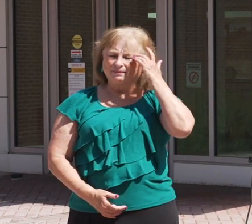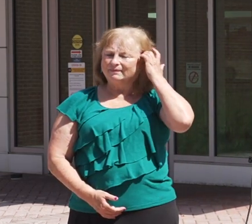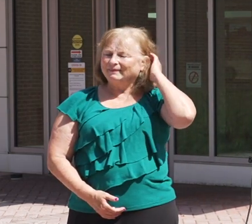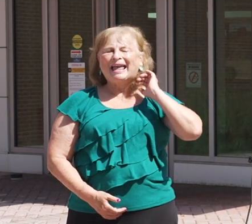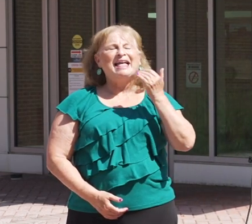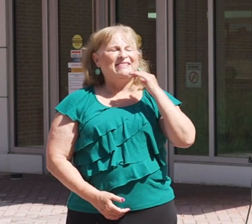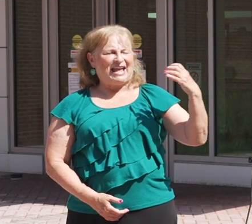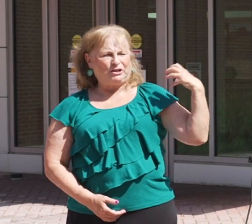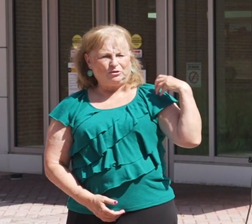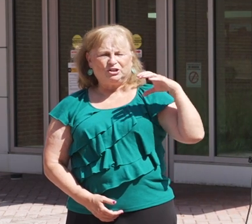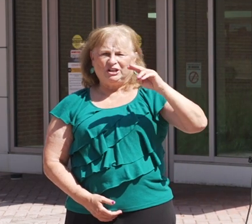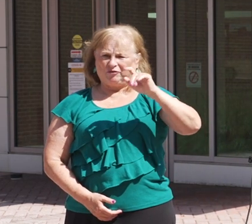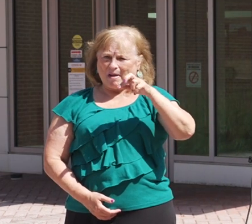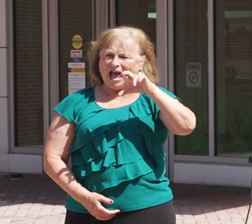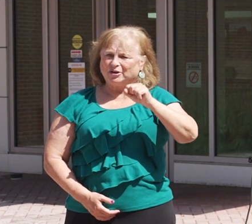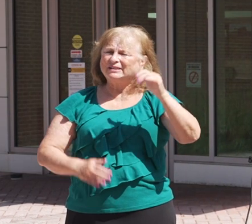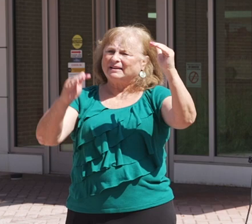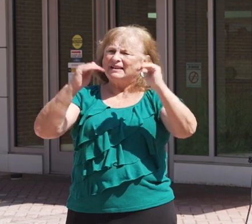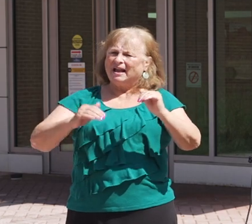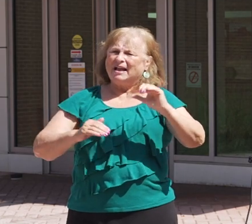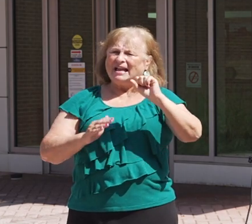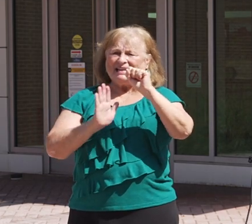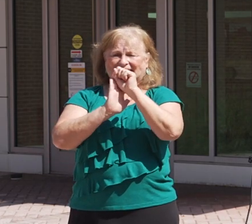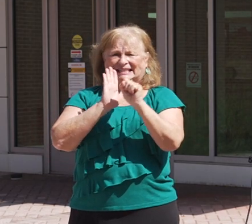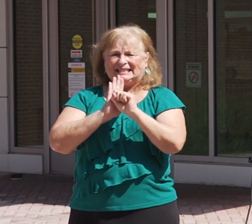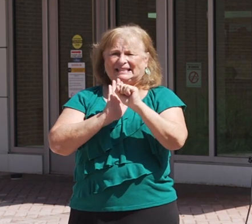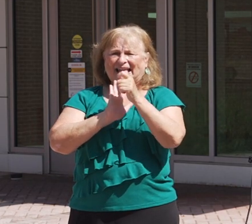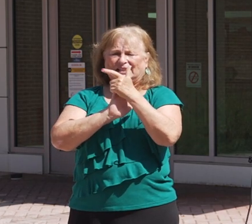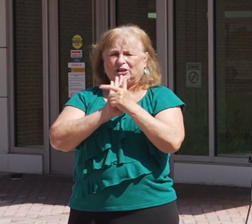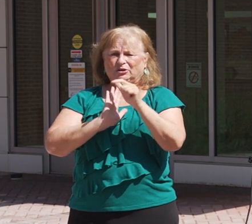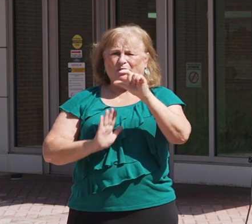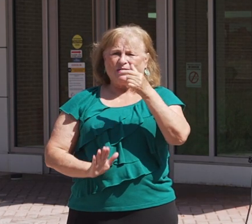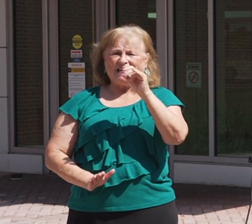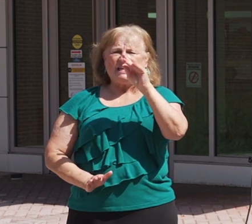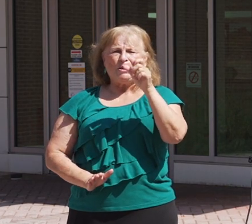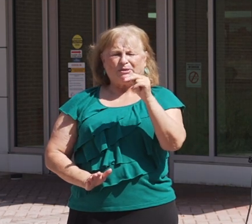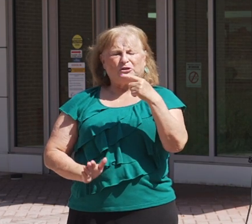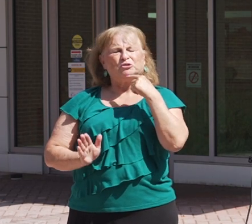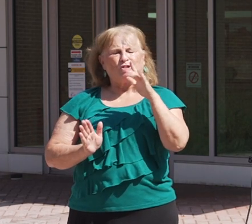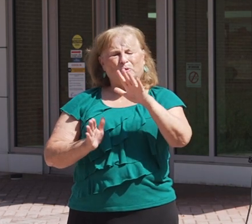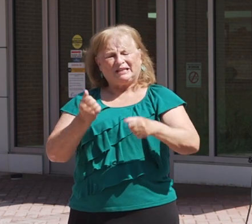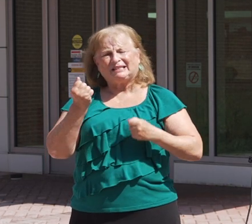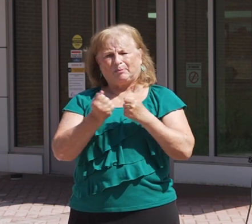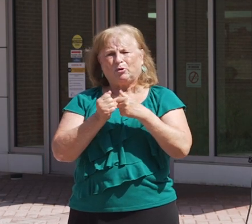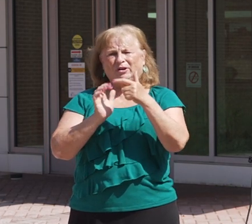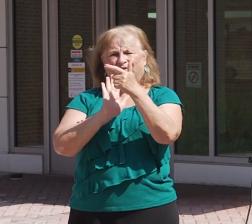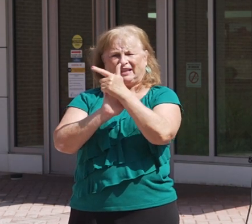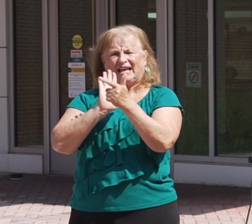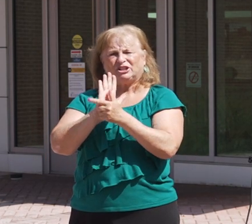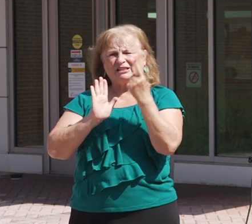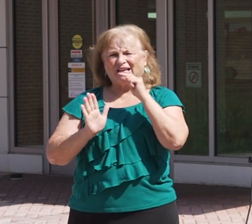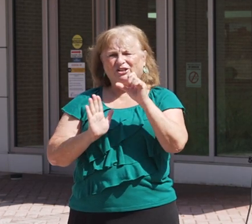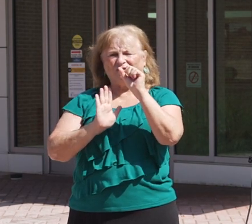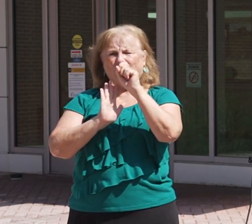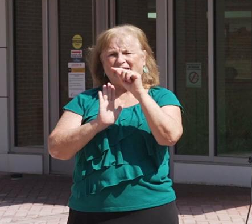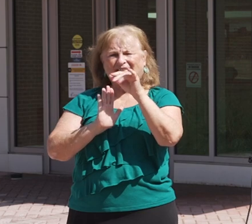Thank you, Chief Myers. And now I'd like to welcome State's Attorney Gibson to outline his support of the legislation for the State's Attorney's Office.